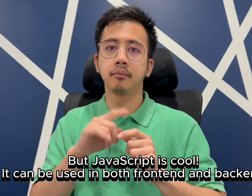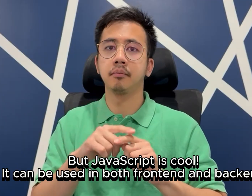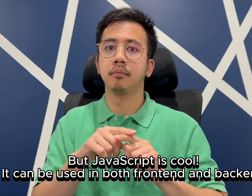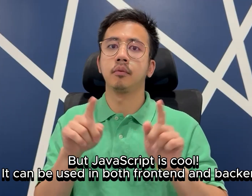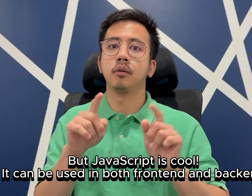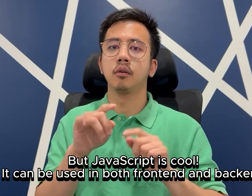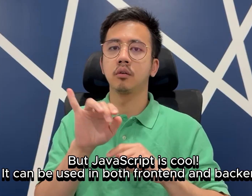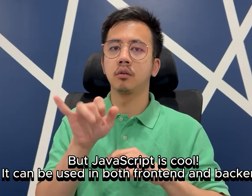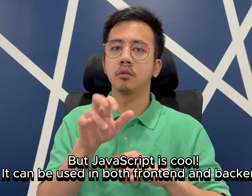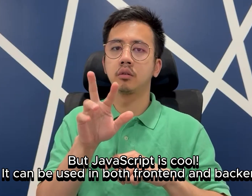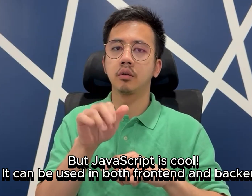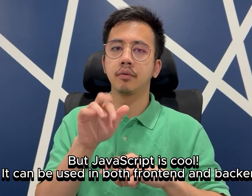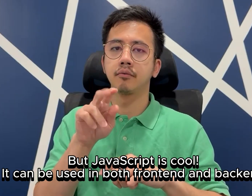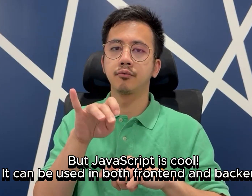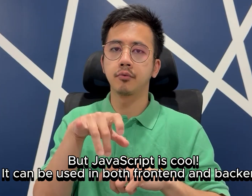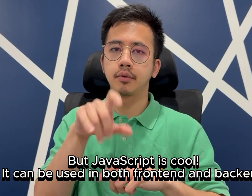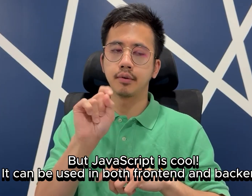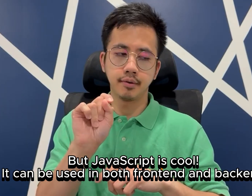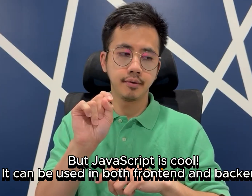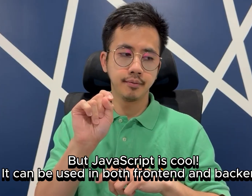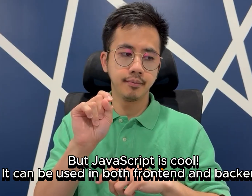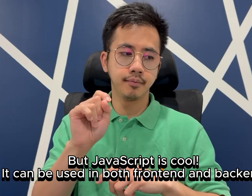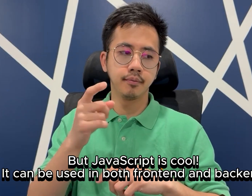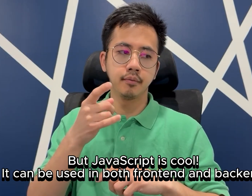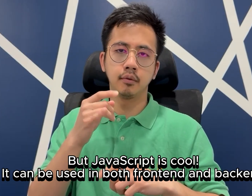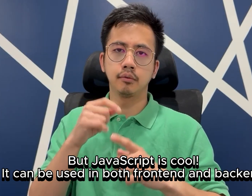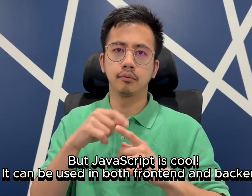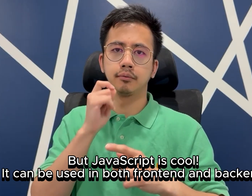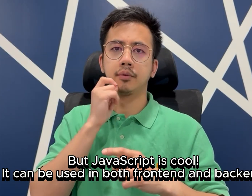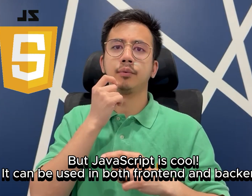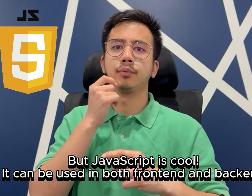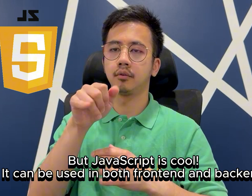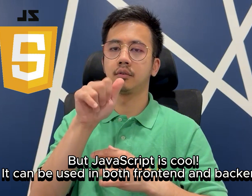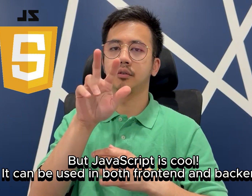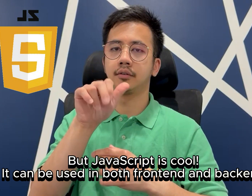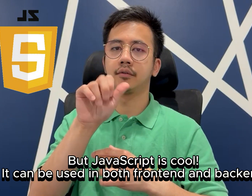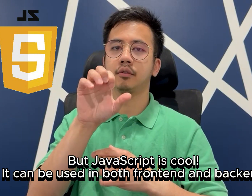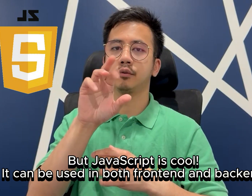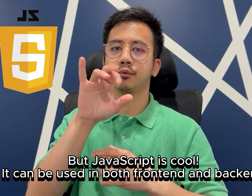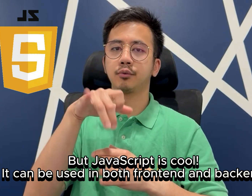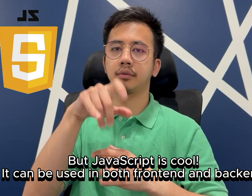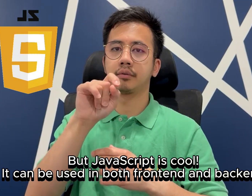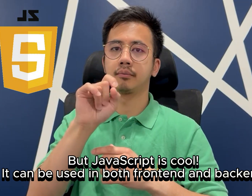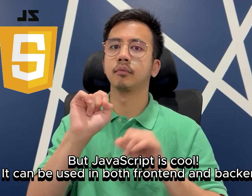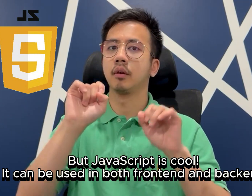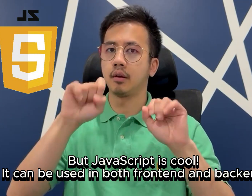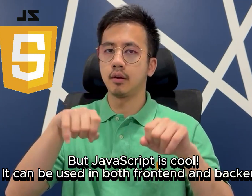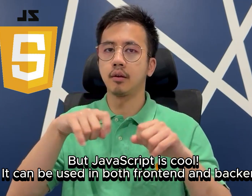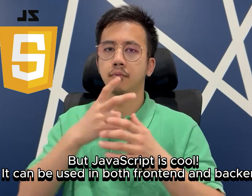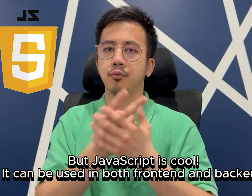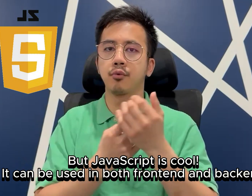But JavaScript is cool. It can be used in both front-end and back-end.